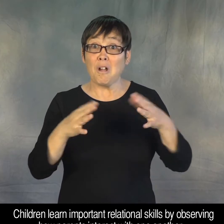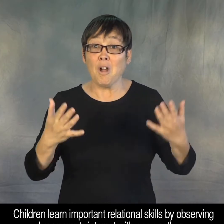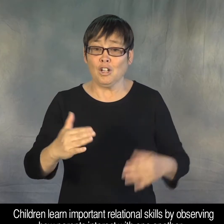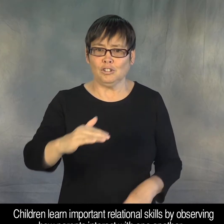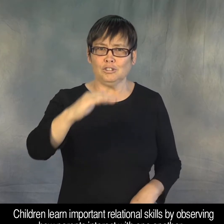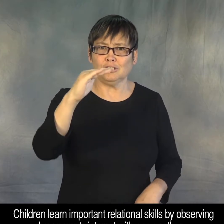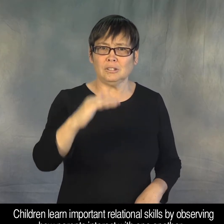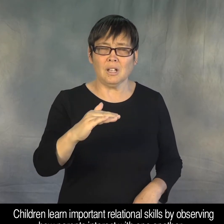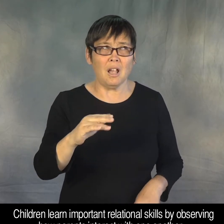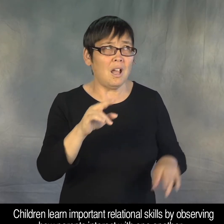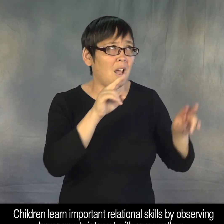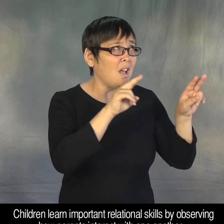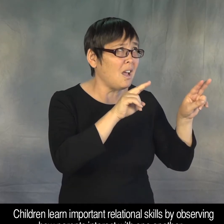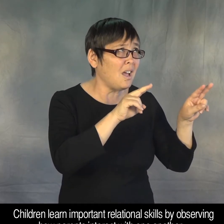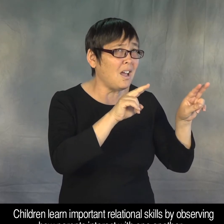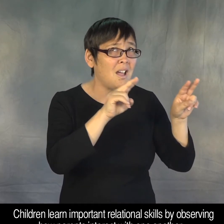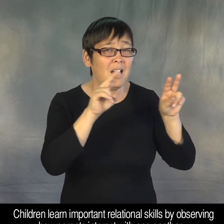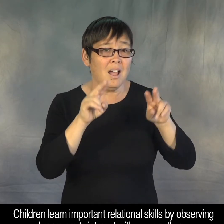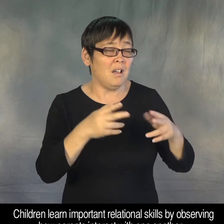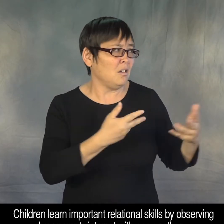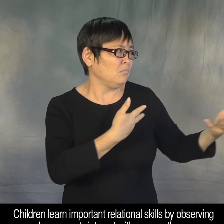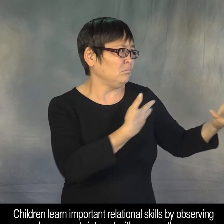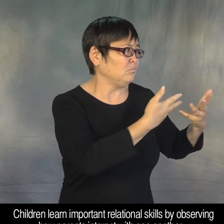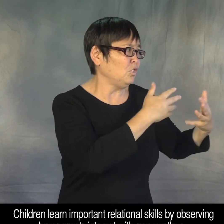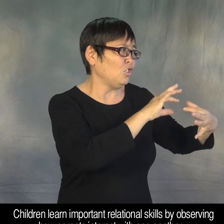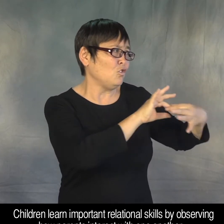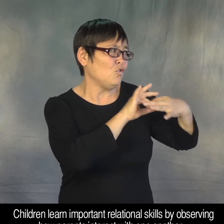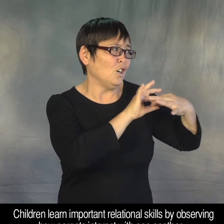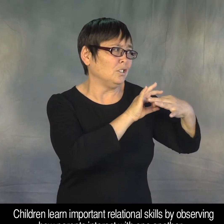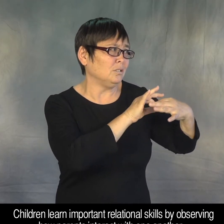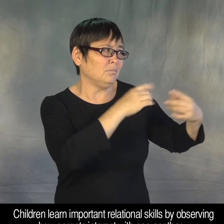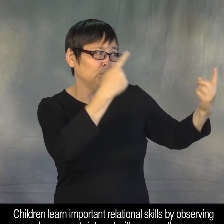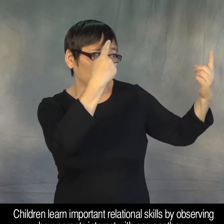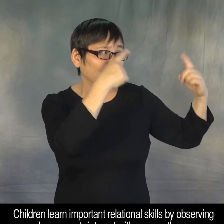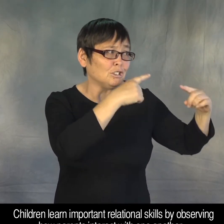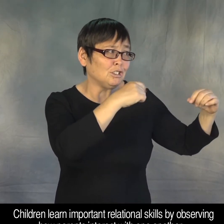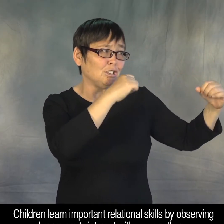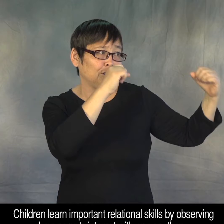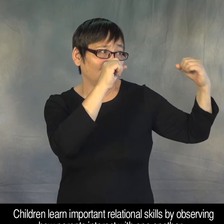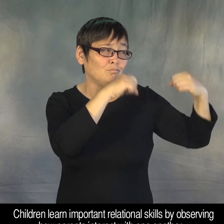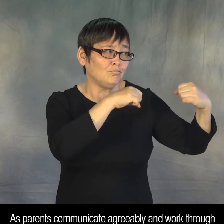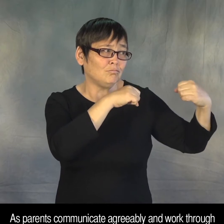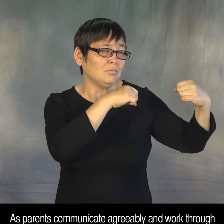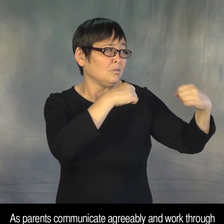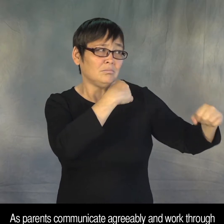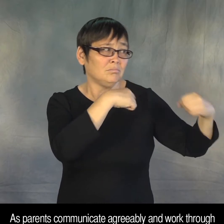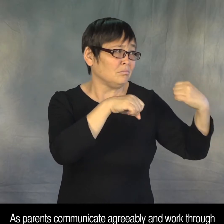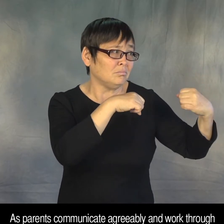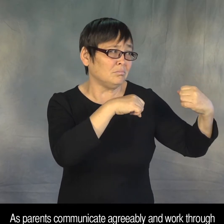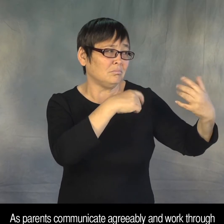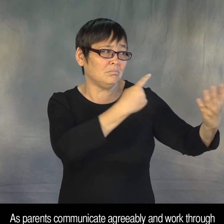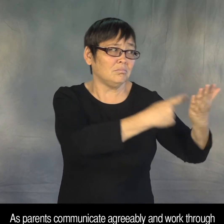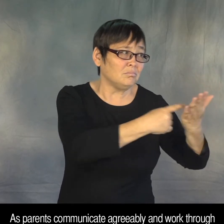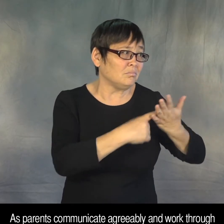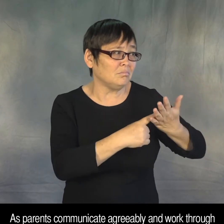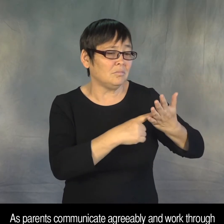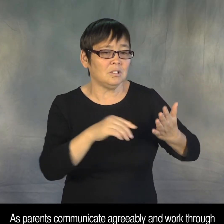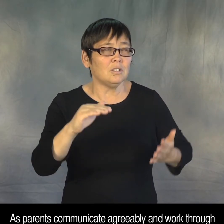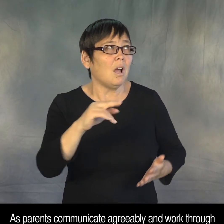Children learn important relational skills by observing how parents interact with one another. As parents communicate agreeably and work